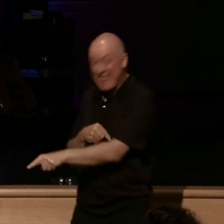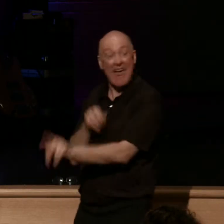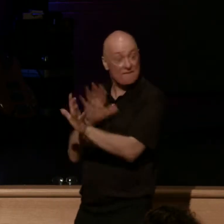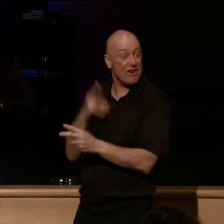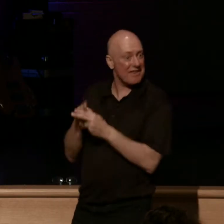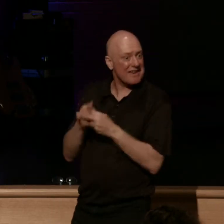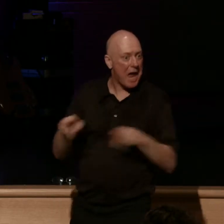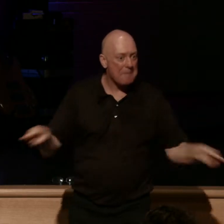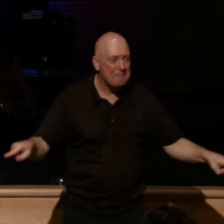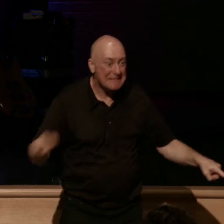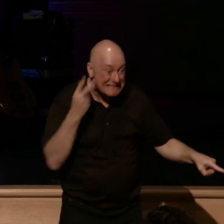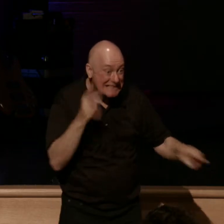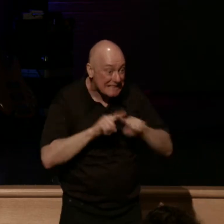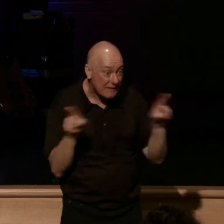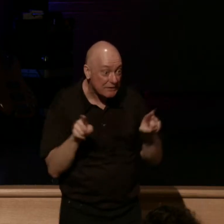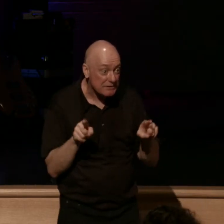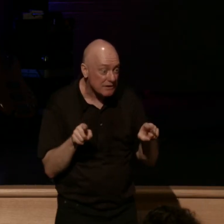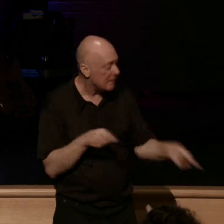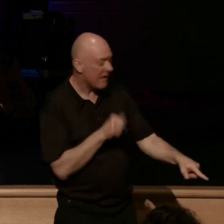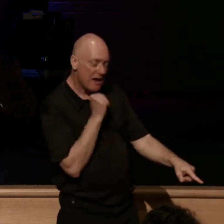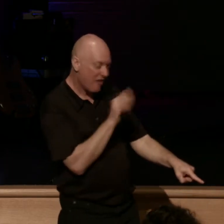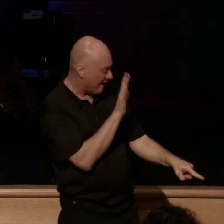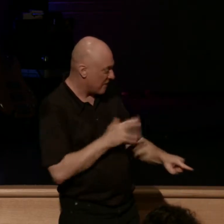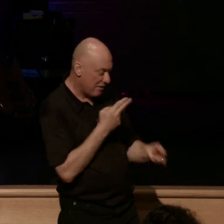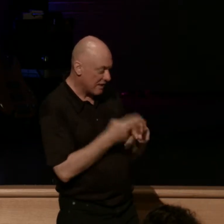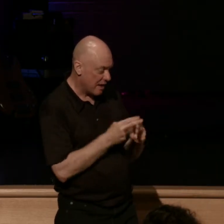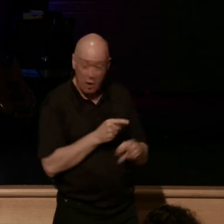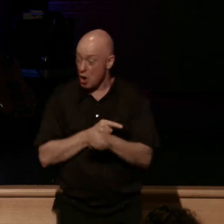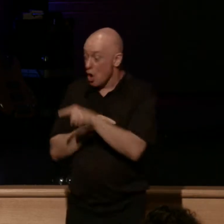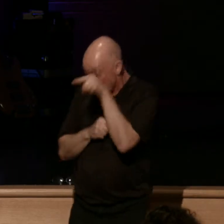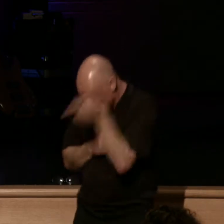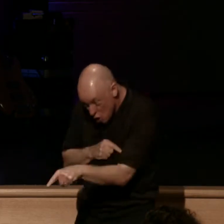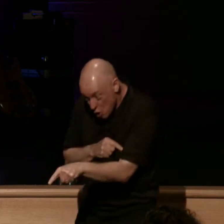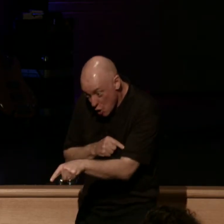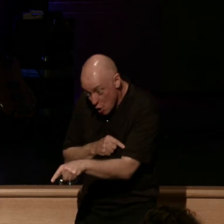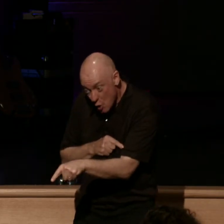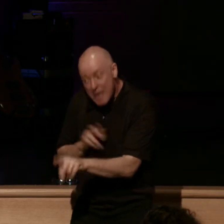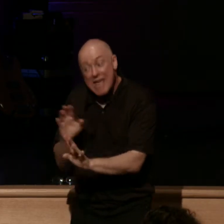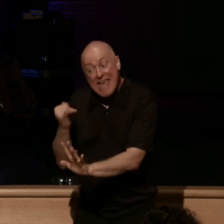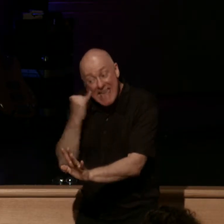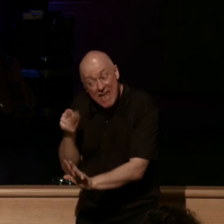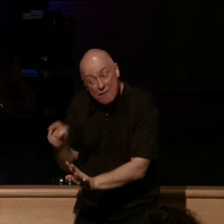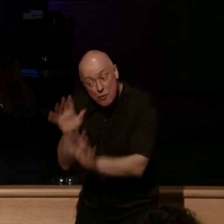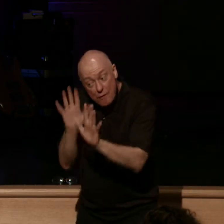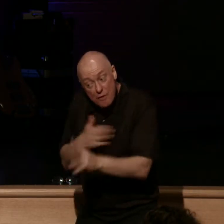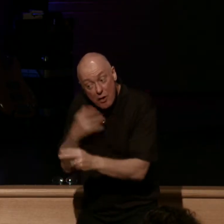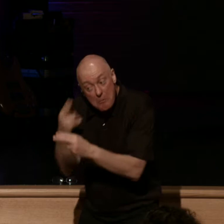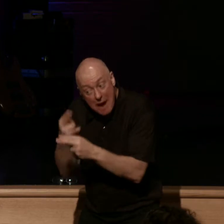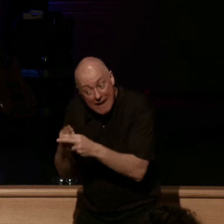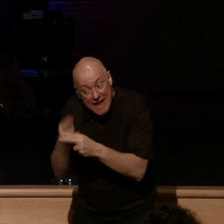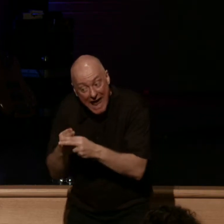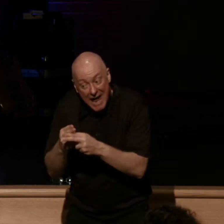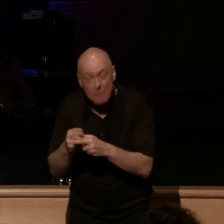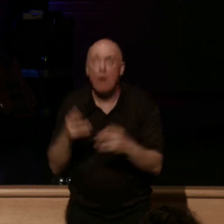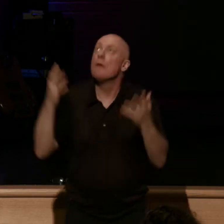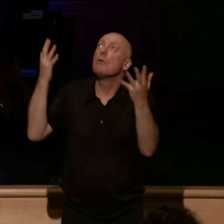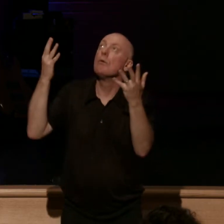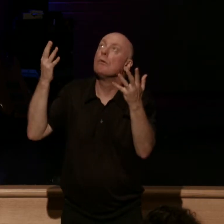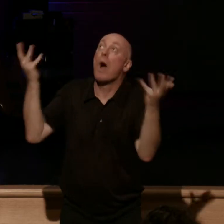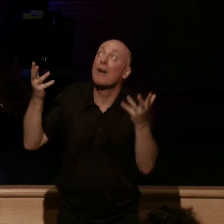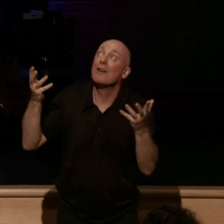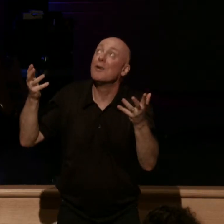it grabs attention. It heightens expectancy. "But for you who fear my name," yes, yes, yes. It brings urgency right away